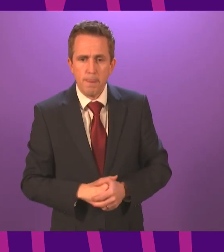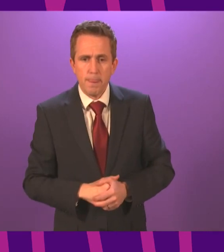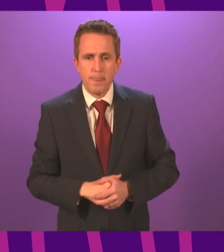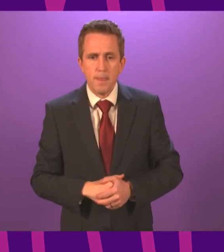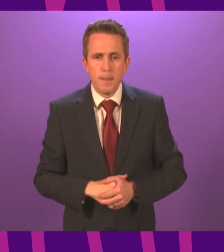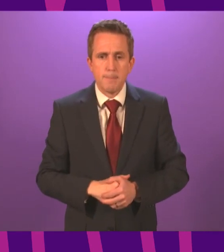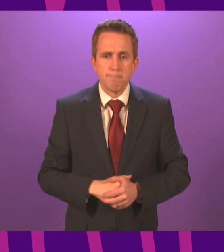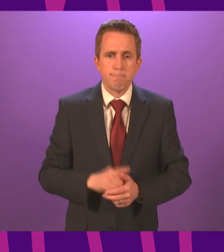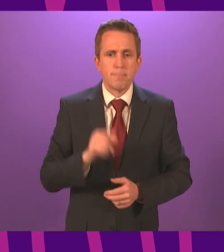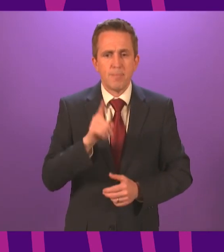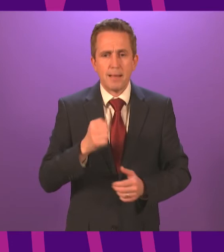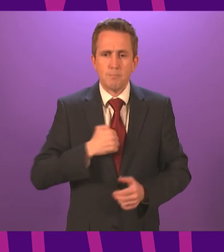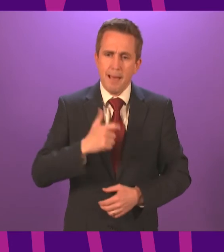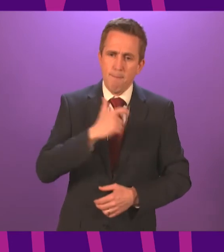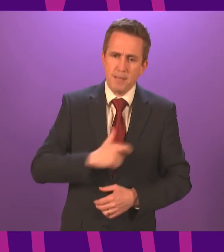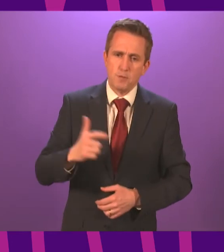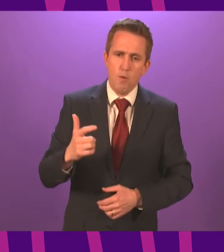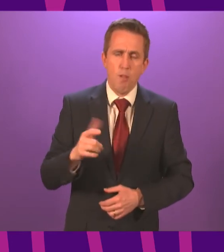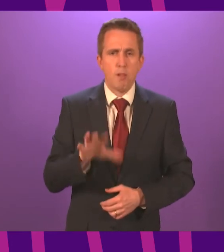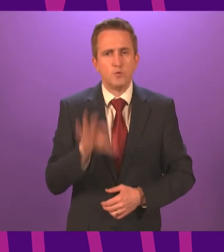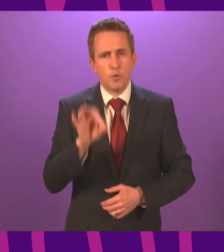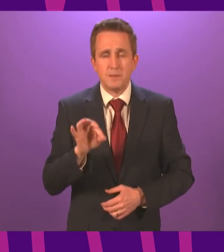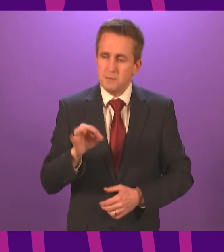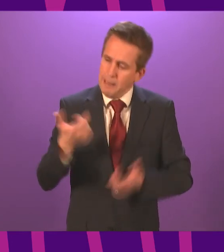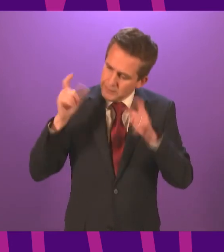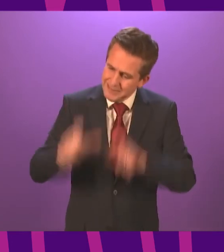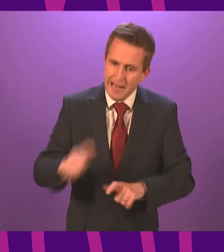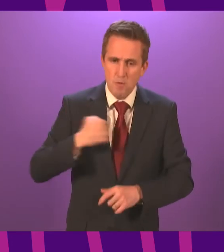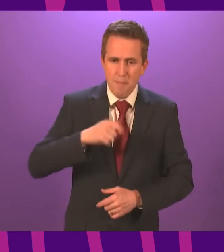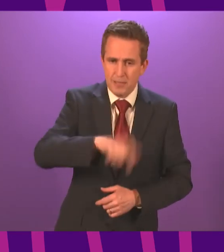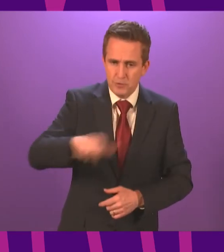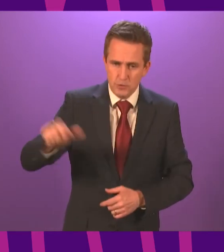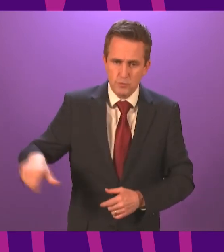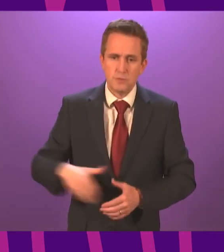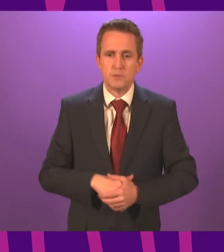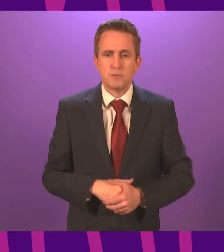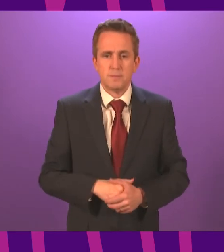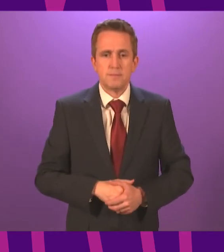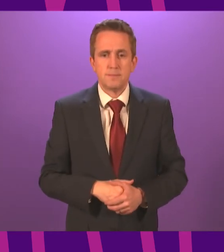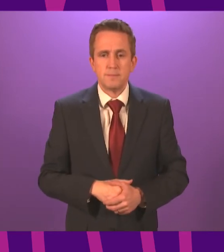that's my personal choice and I'm in it with my constituents. Thank you. Thank you, Mr Lyle.